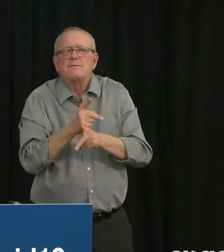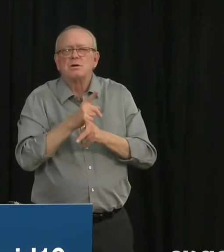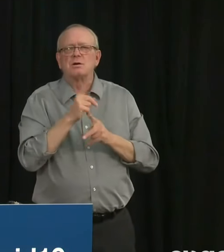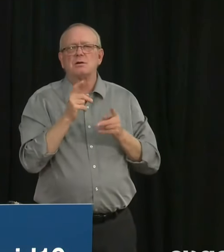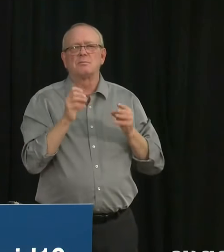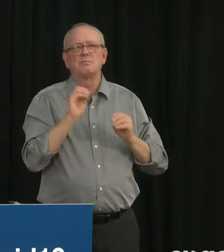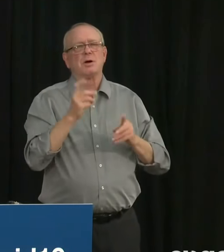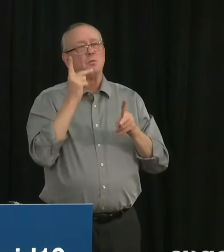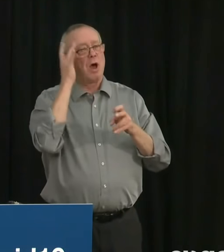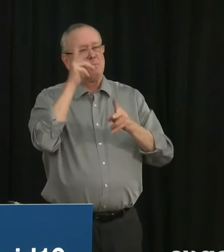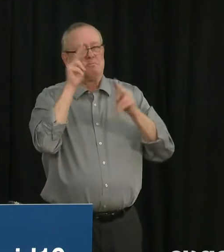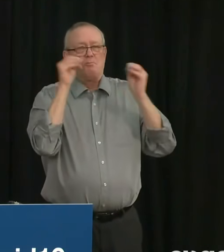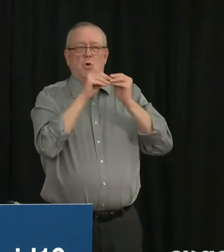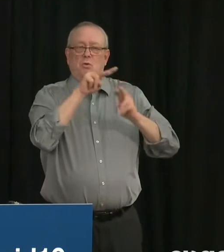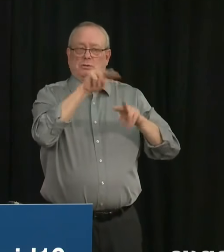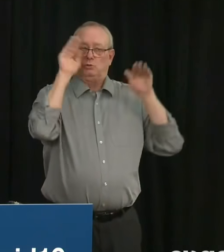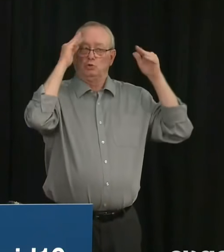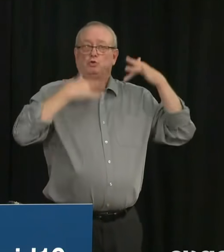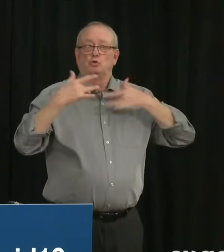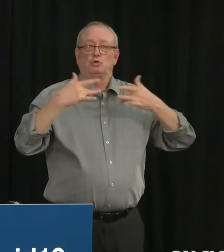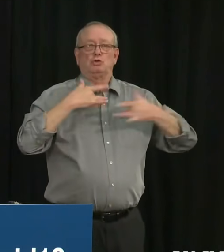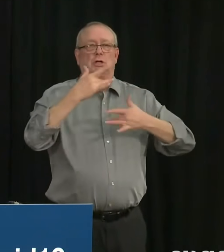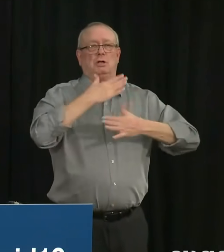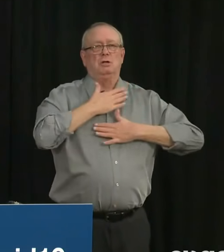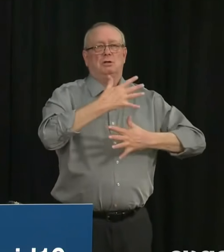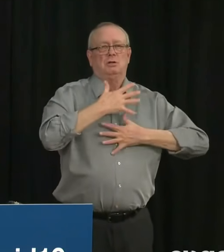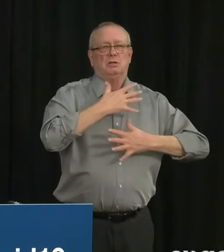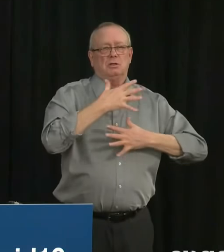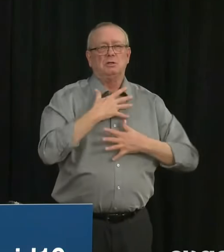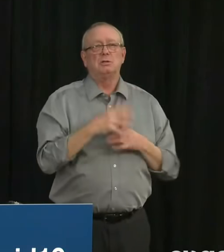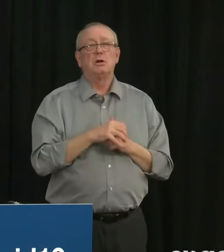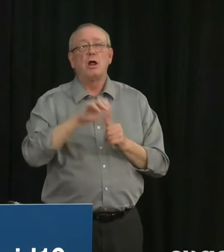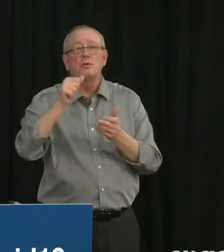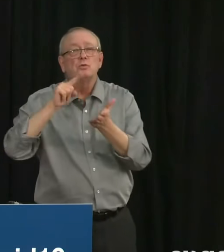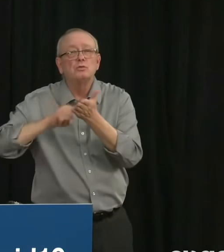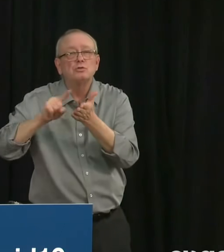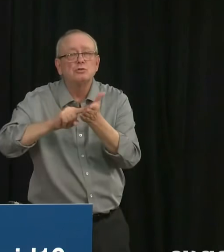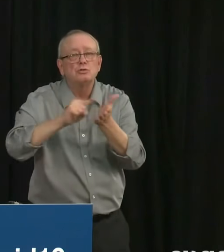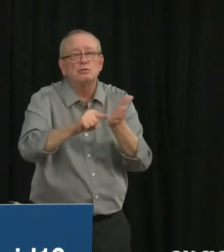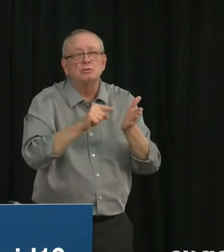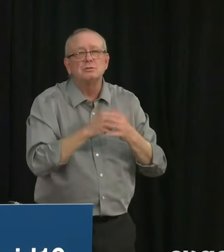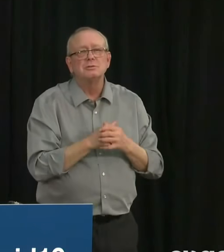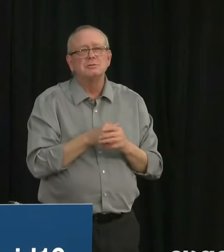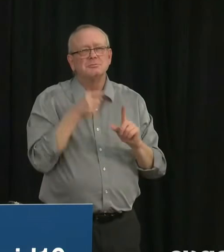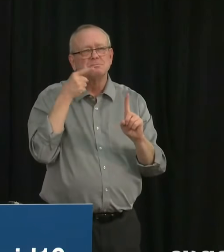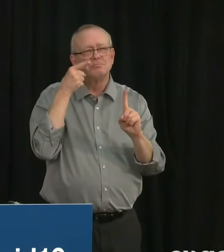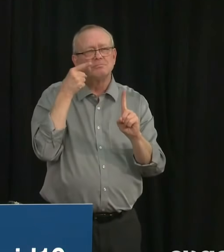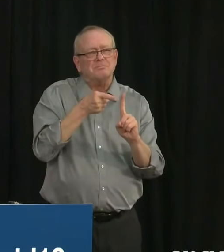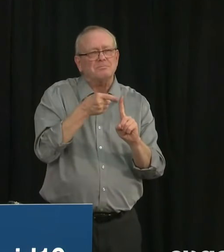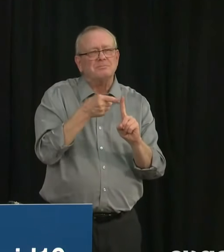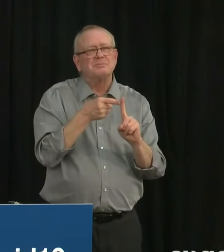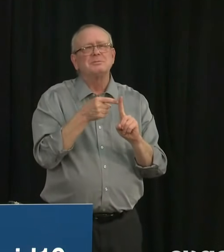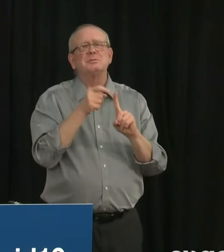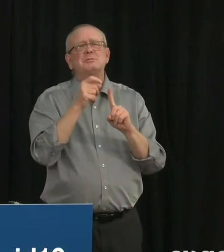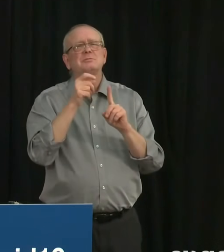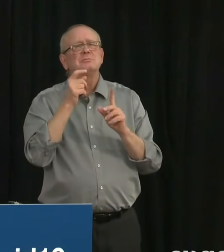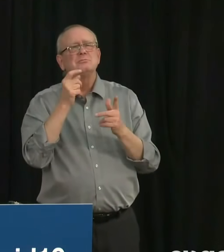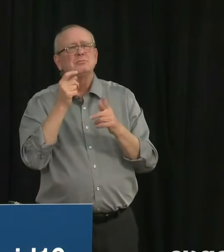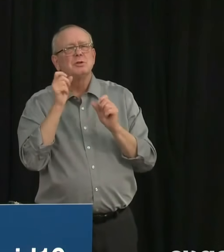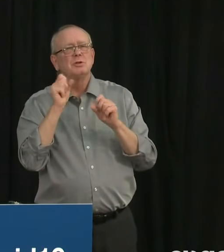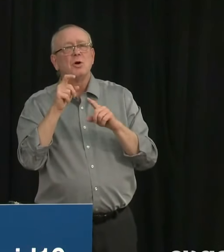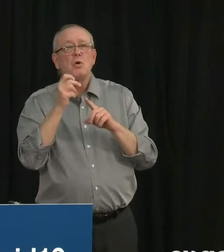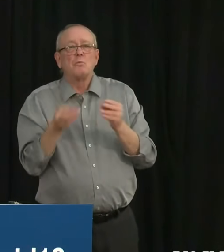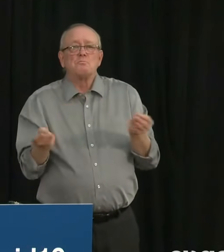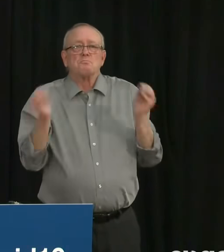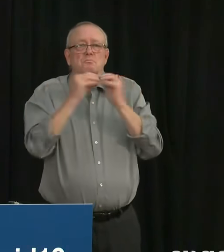pandemic. Evidence currently shows that in specific circumstances, there can be increased risk of the virus traveling